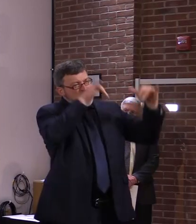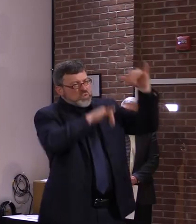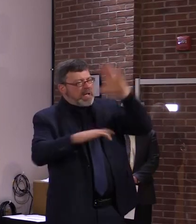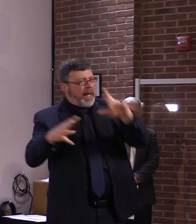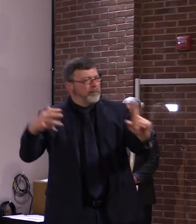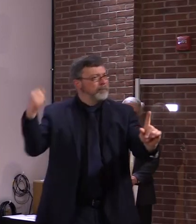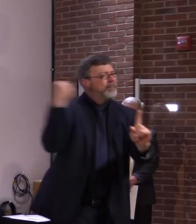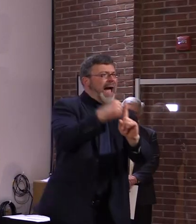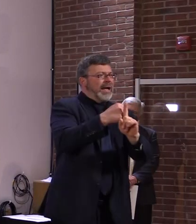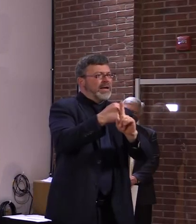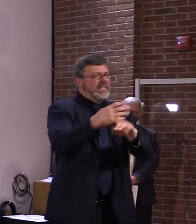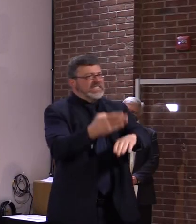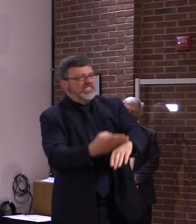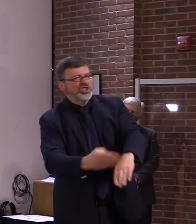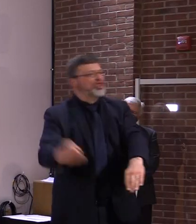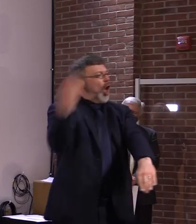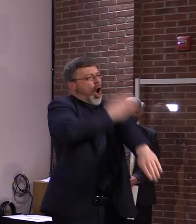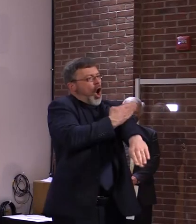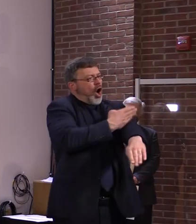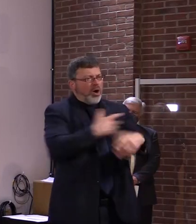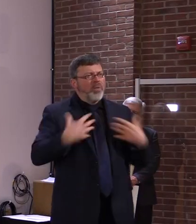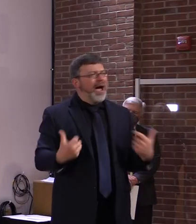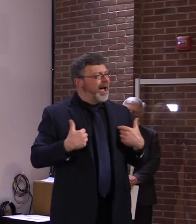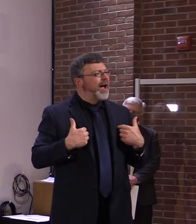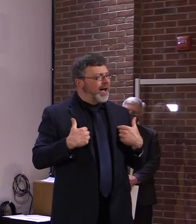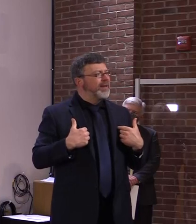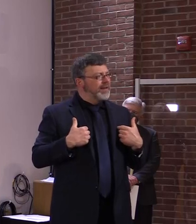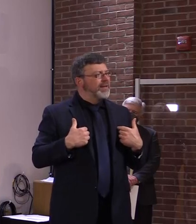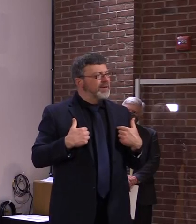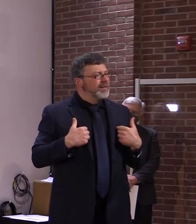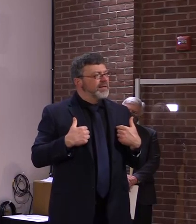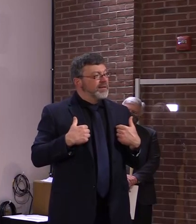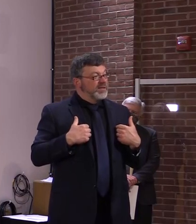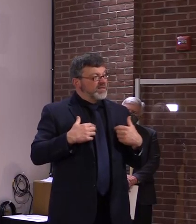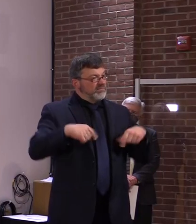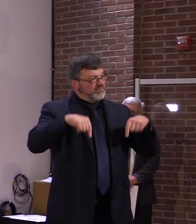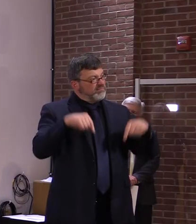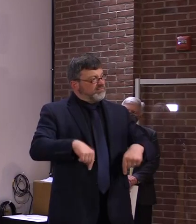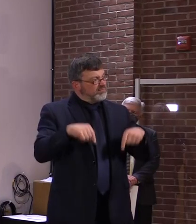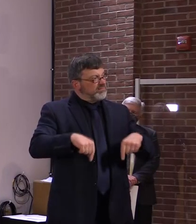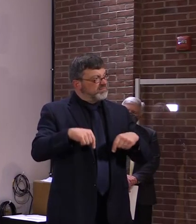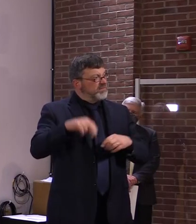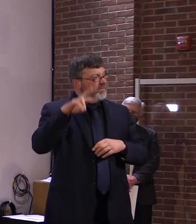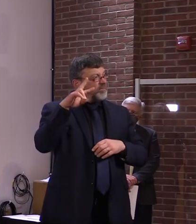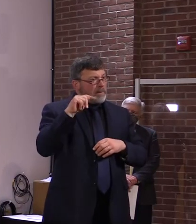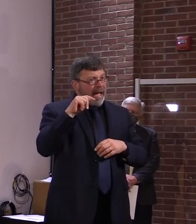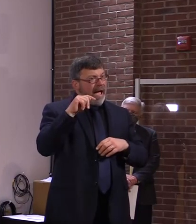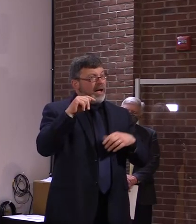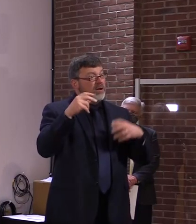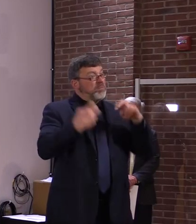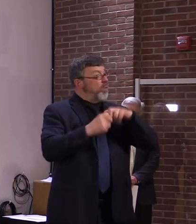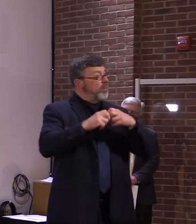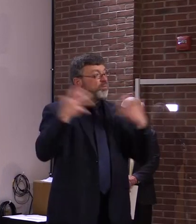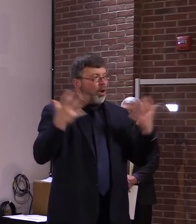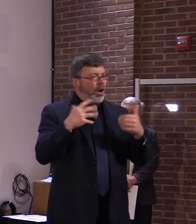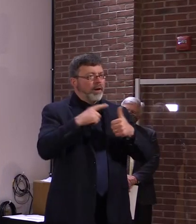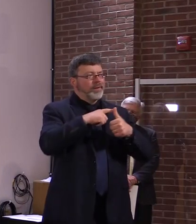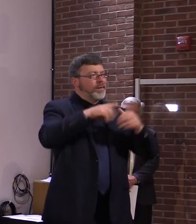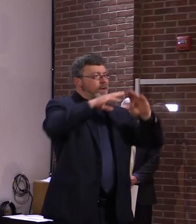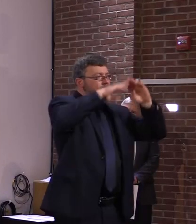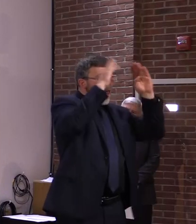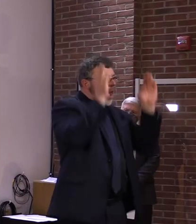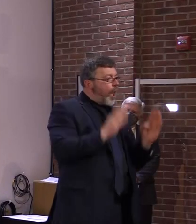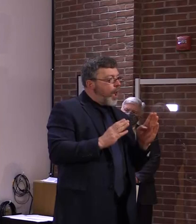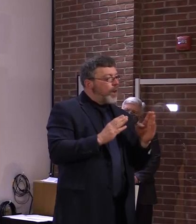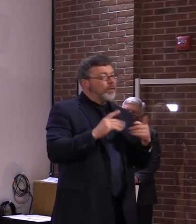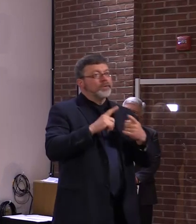lot of the problems we had, whether it's in housing or broadband or with the climate change